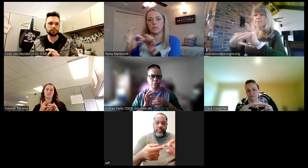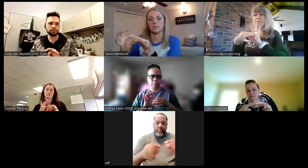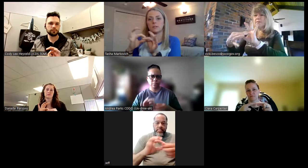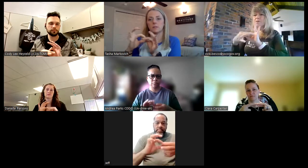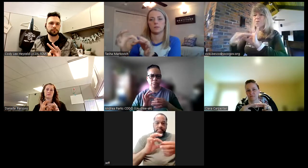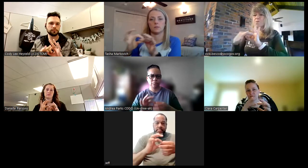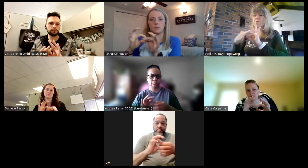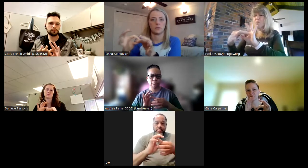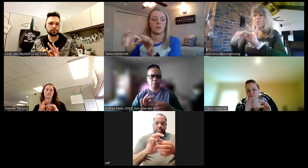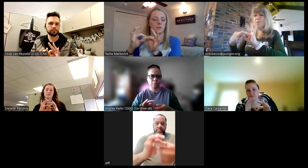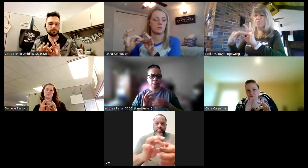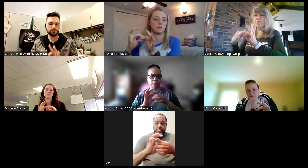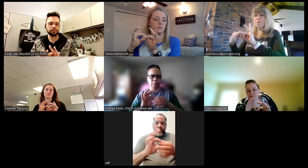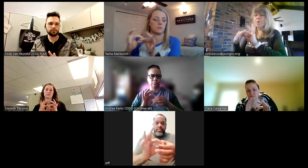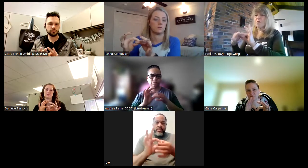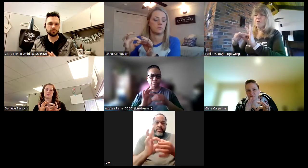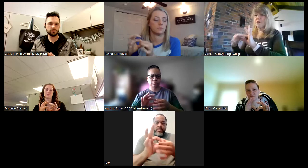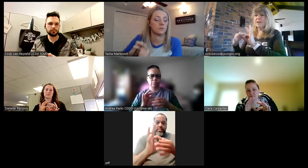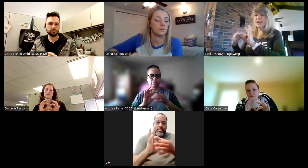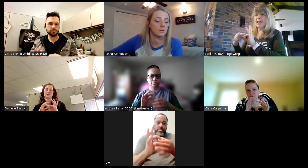is ASL. More like that.